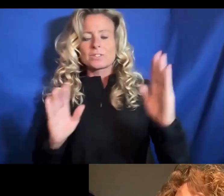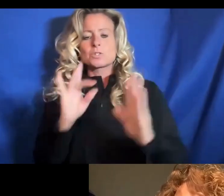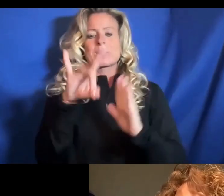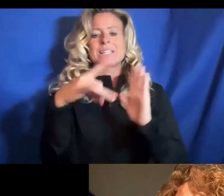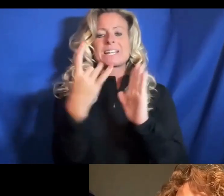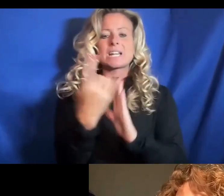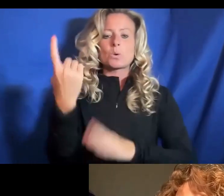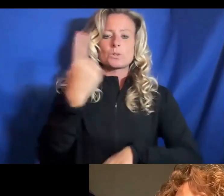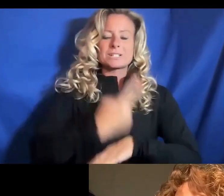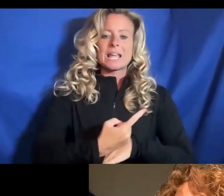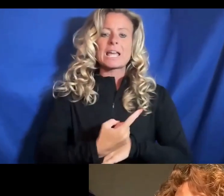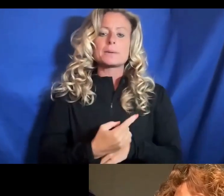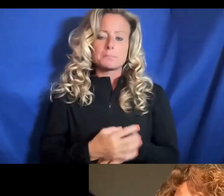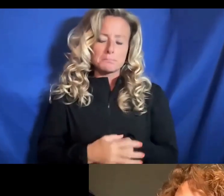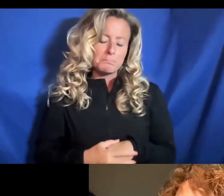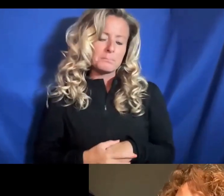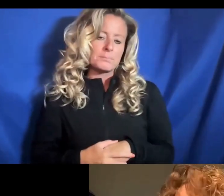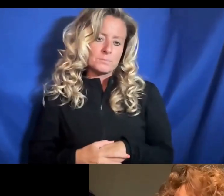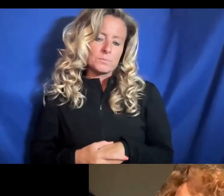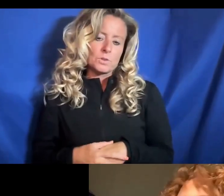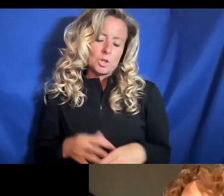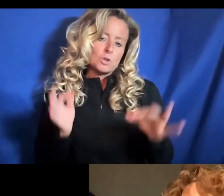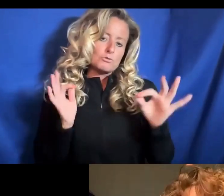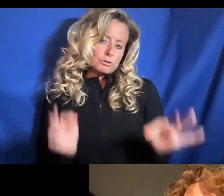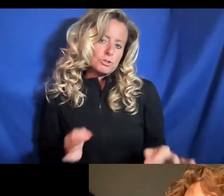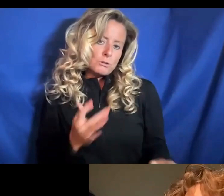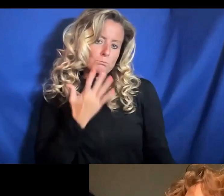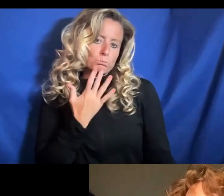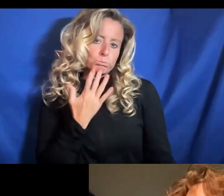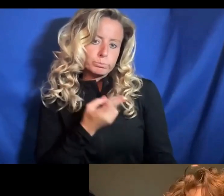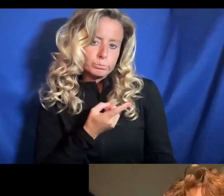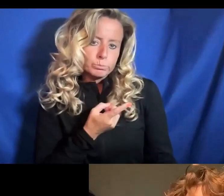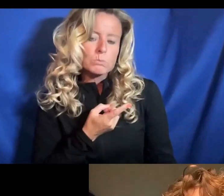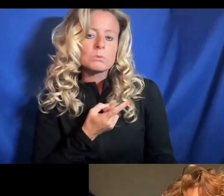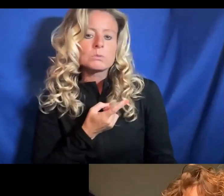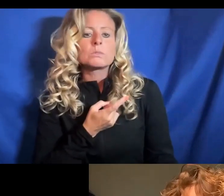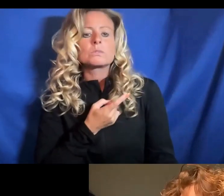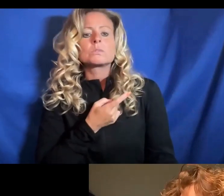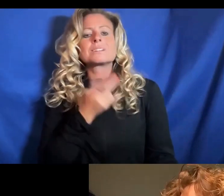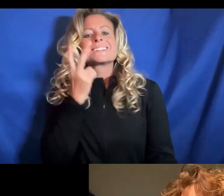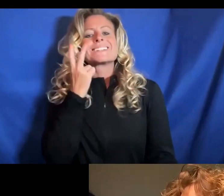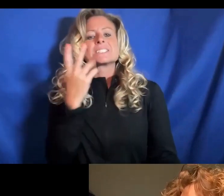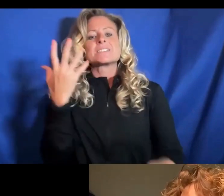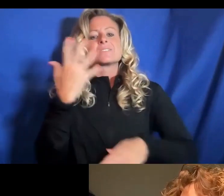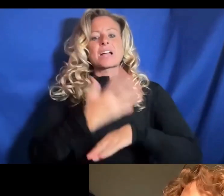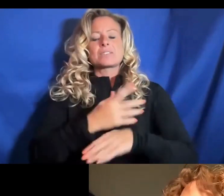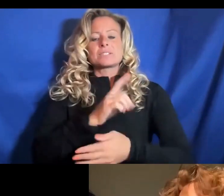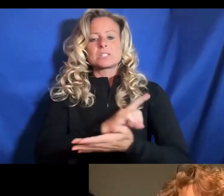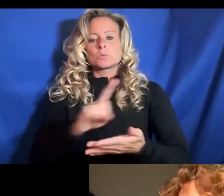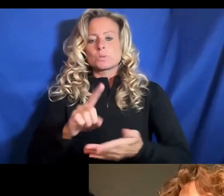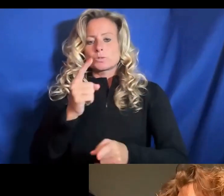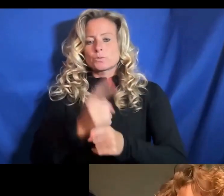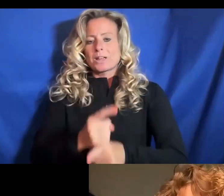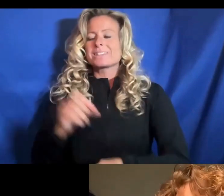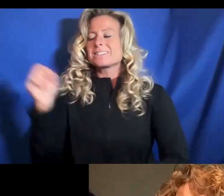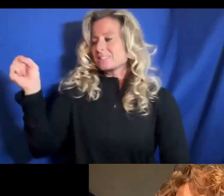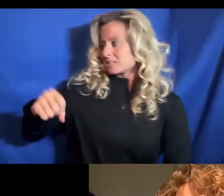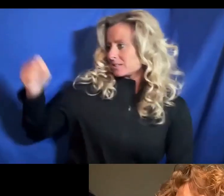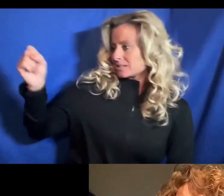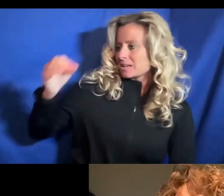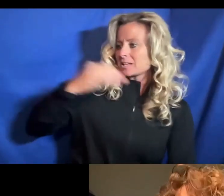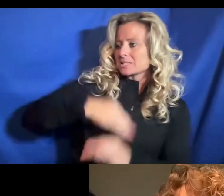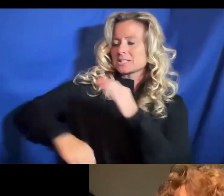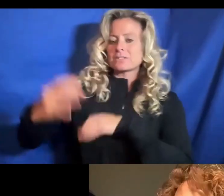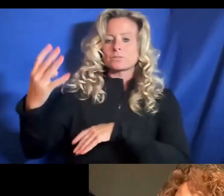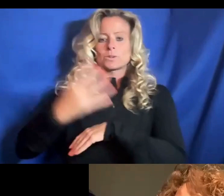day. And so she chooses to see clients 5 days a week as Yep. opposed to having the 4 days off.